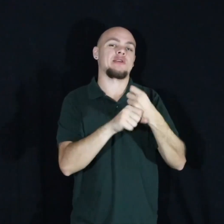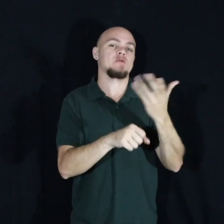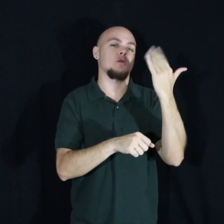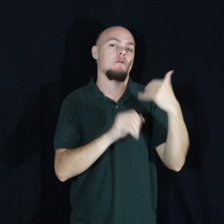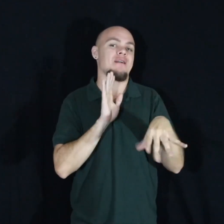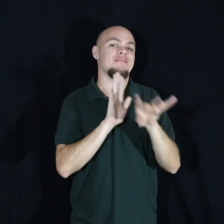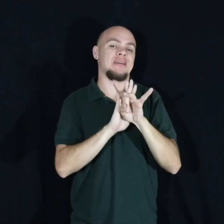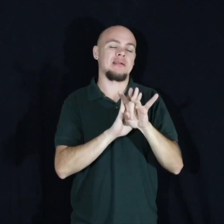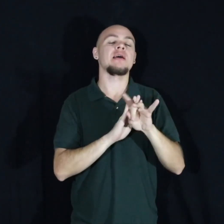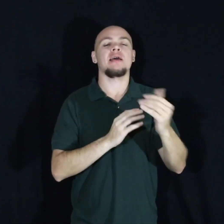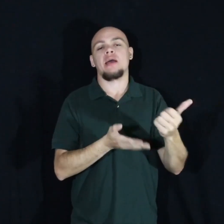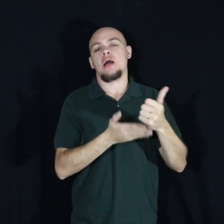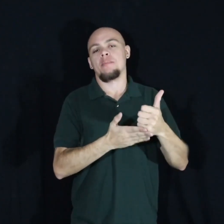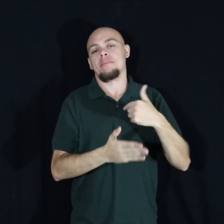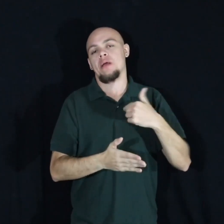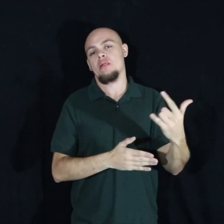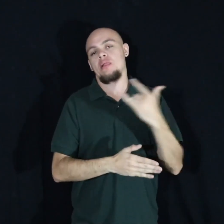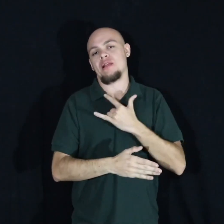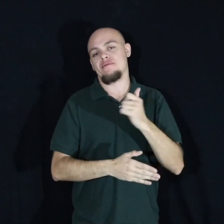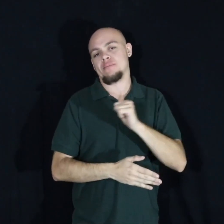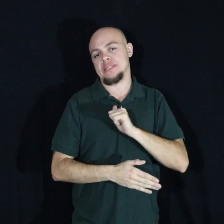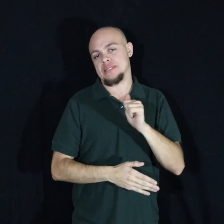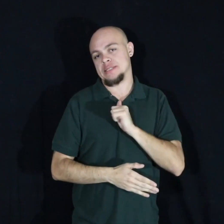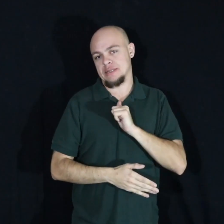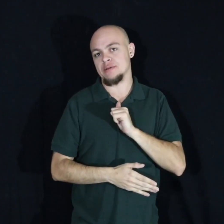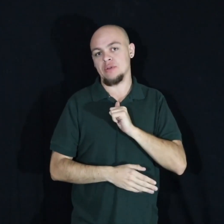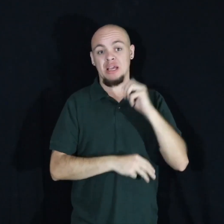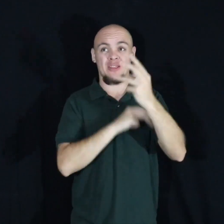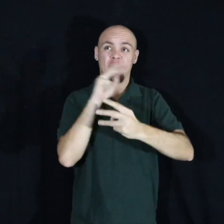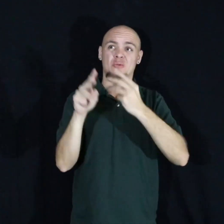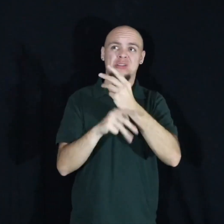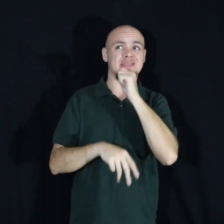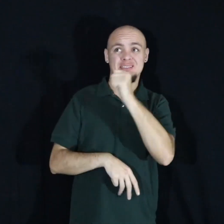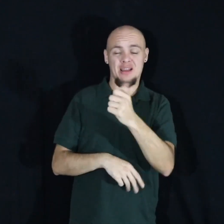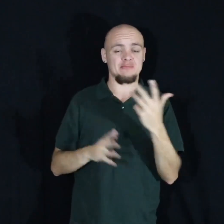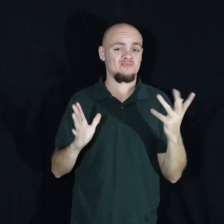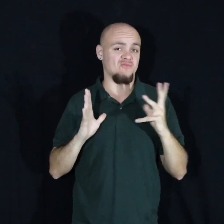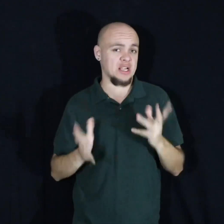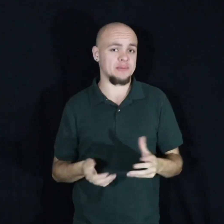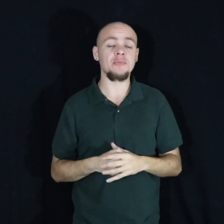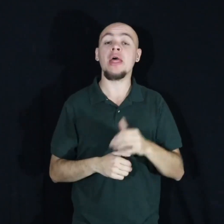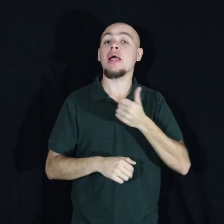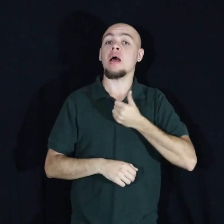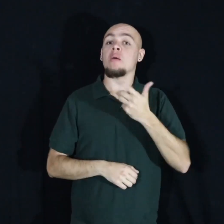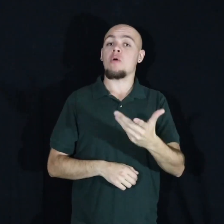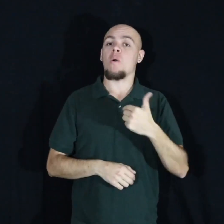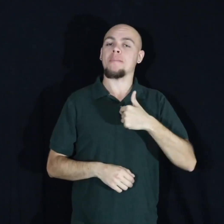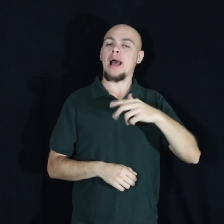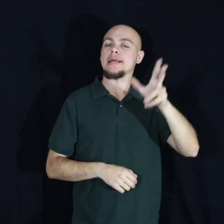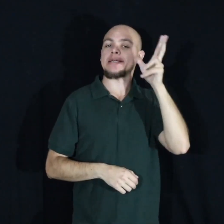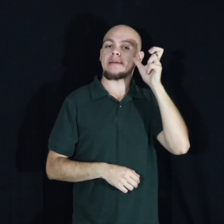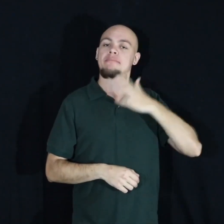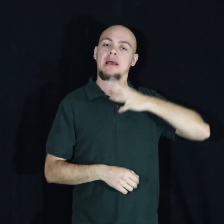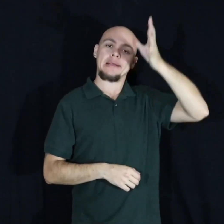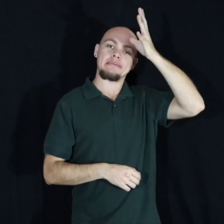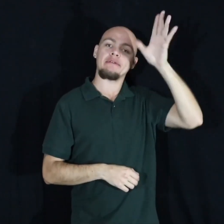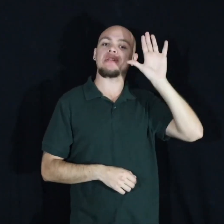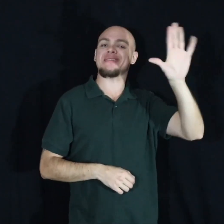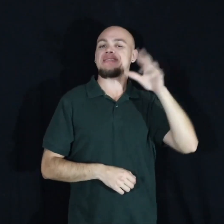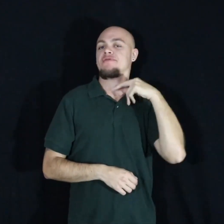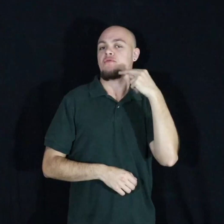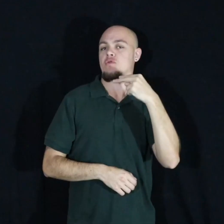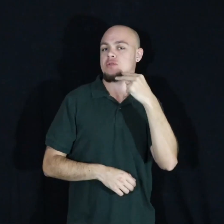love myself when it seemed the world did not. In this poem, I can still hear my grandfather's voice.